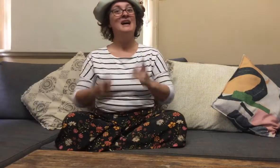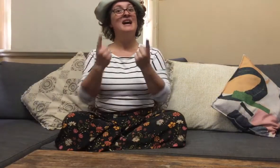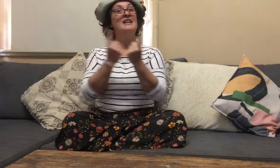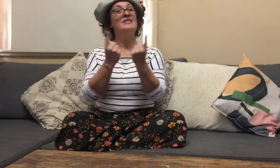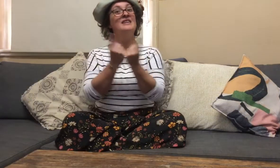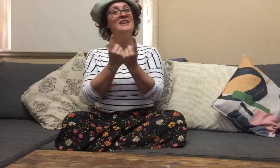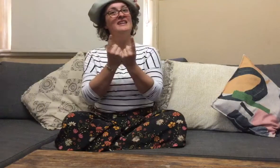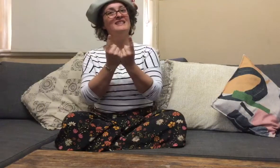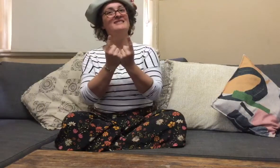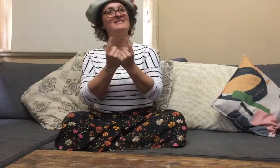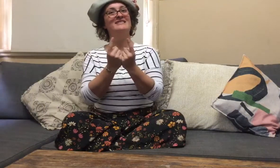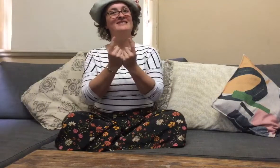about a thing,